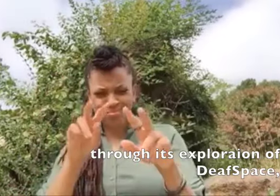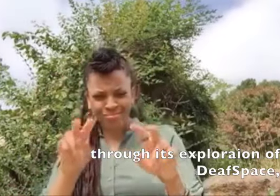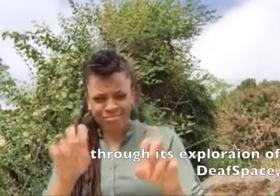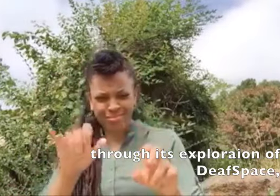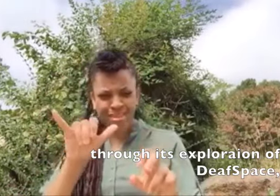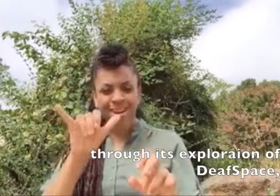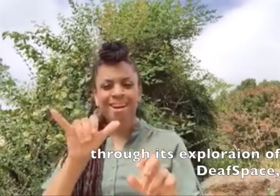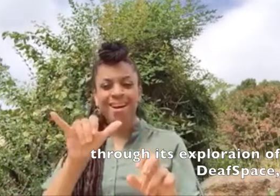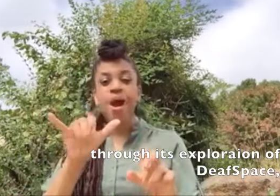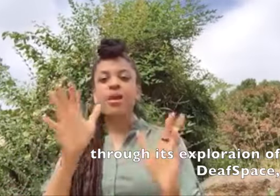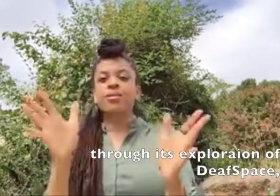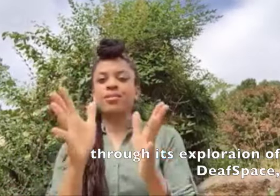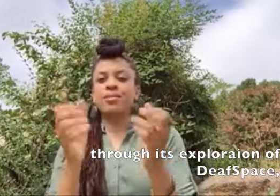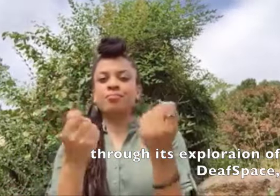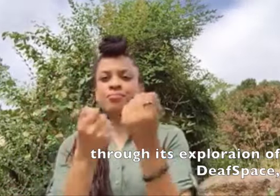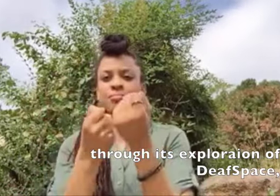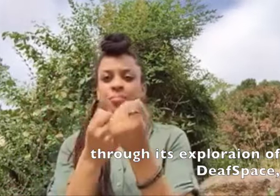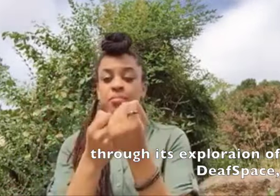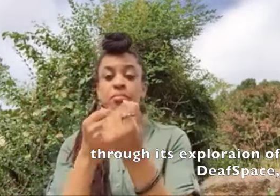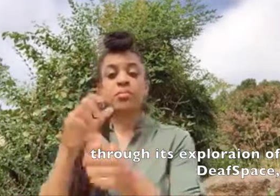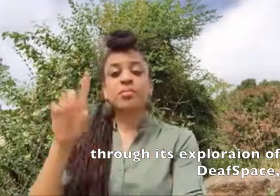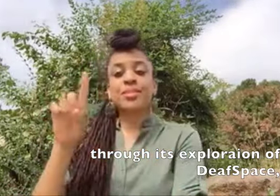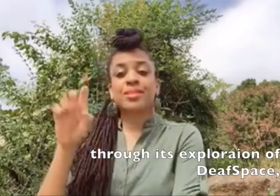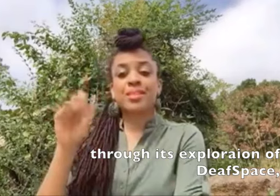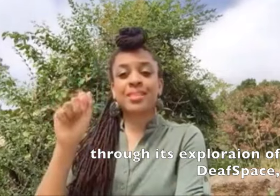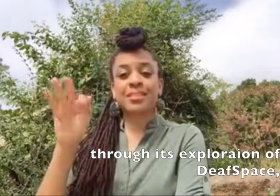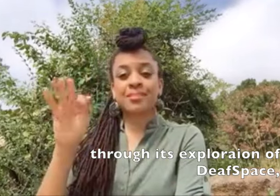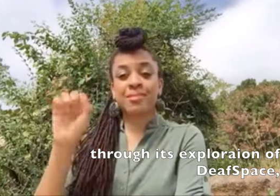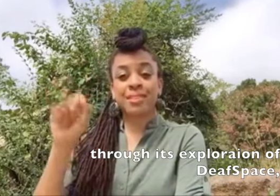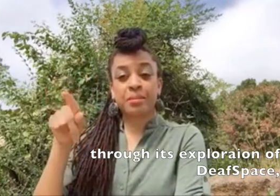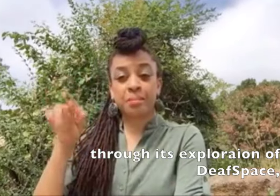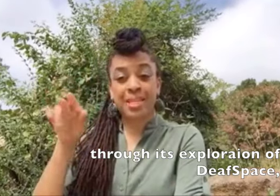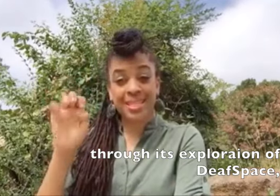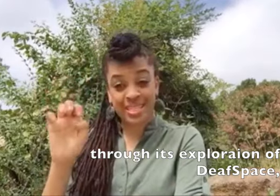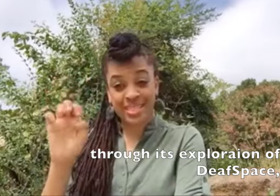Through its exploration of deaf space,